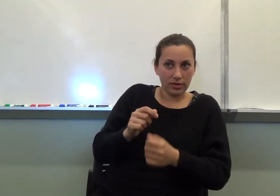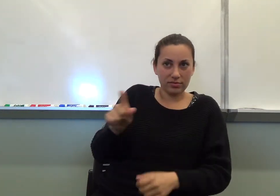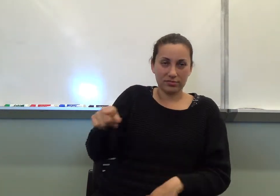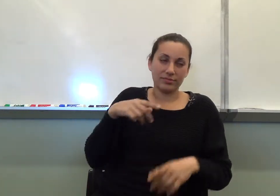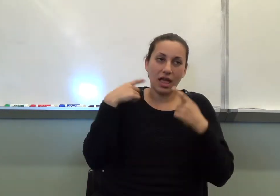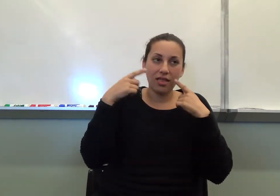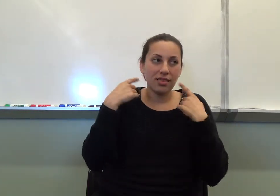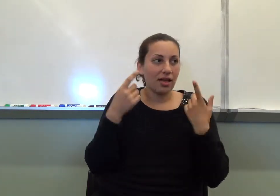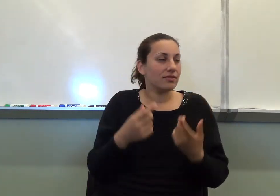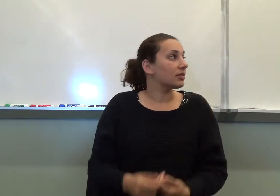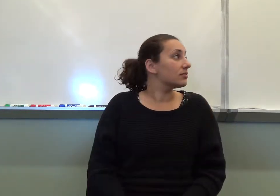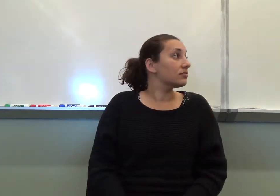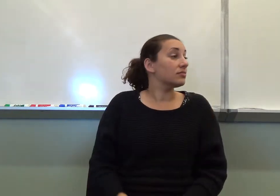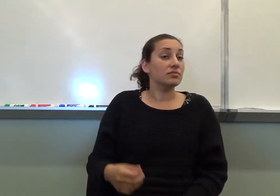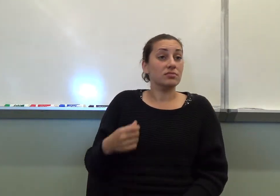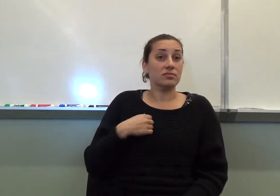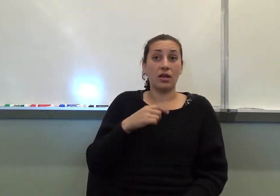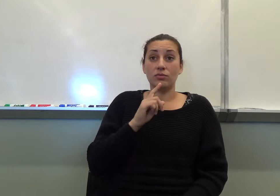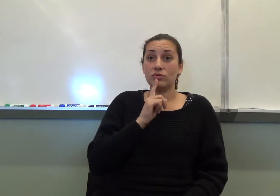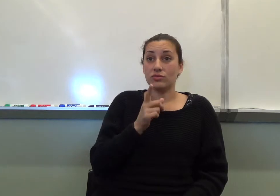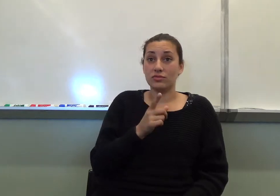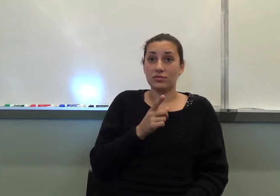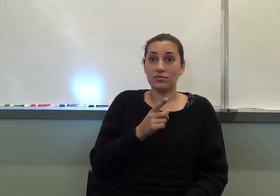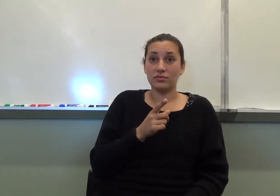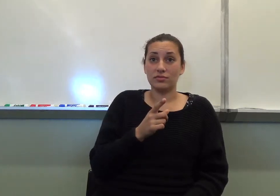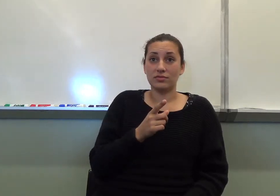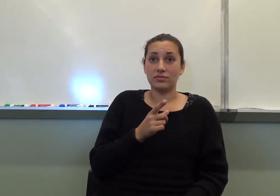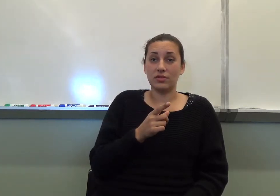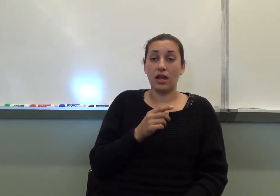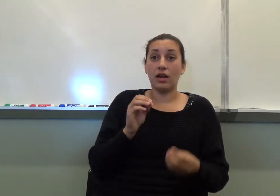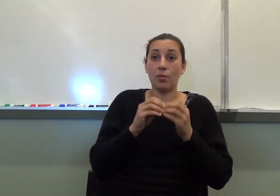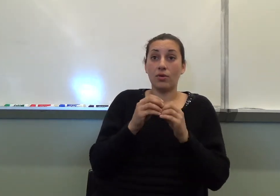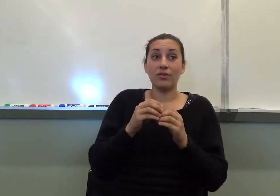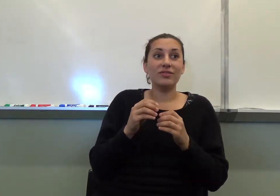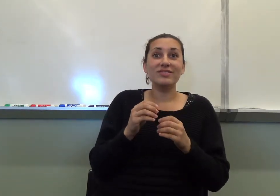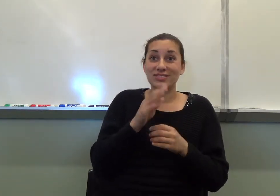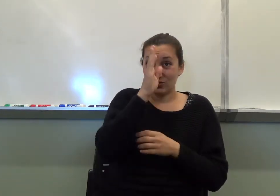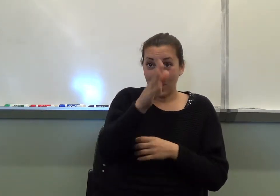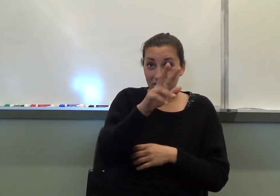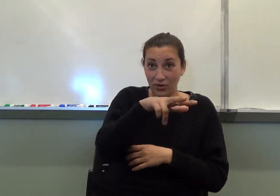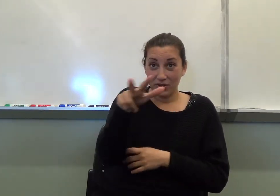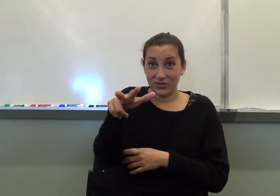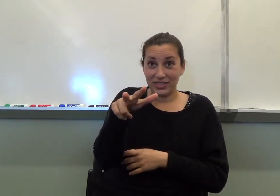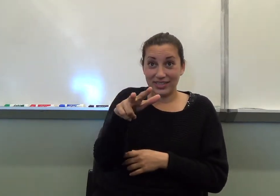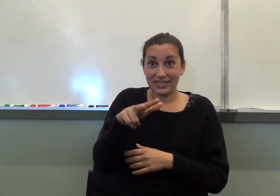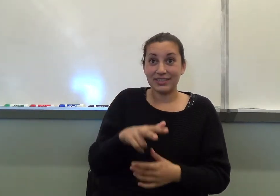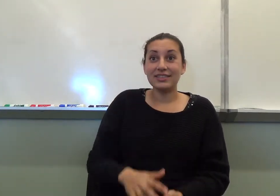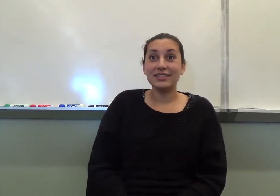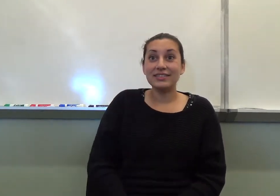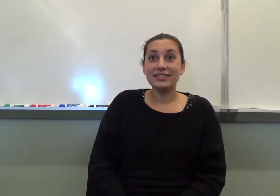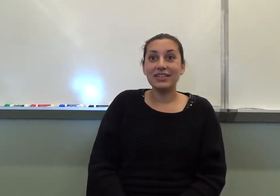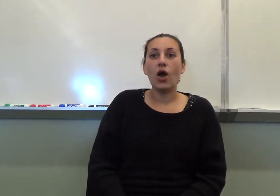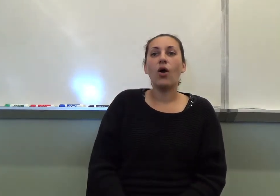I'm sure it was wonderful, wherever it was. Okay. I was Any others? but not even 45.